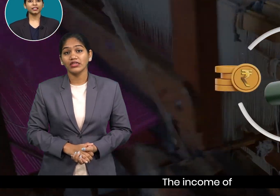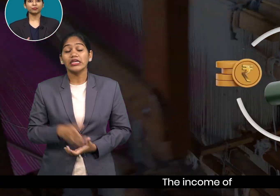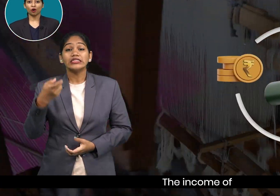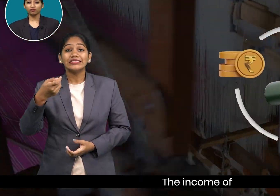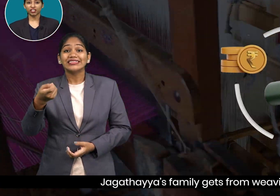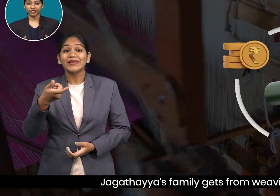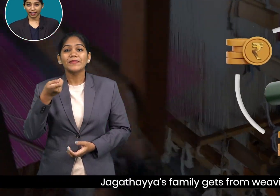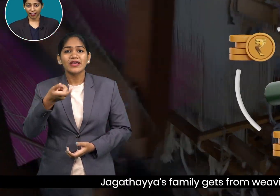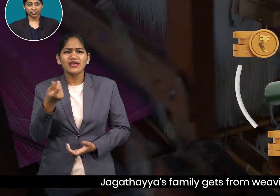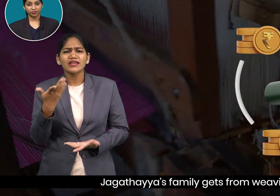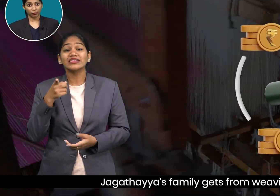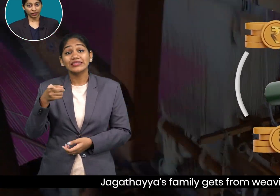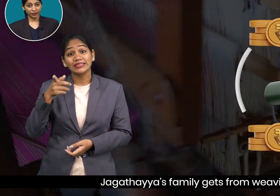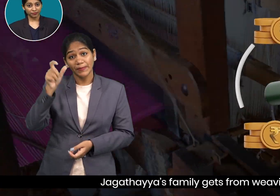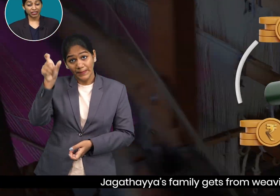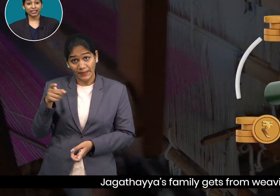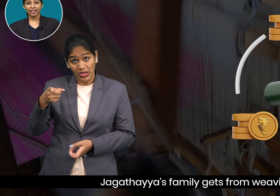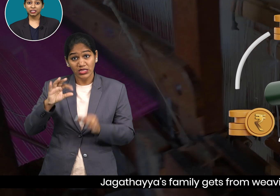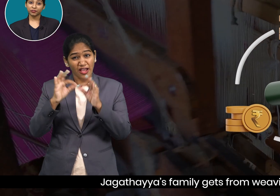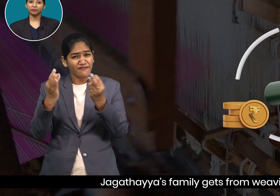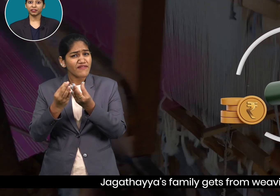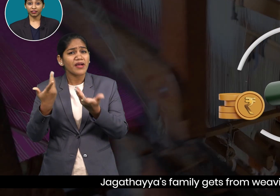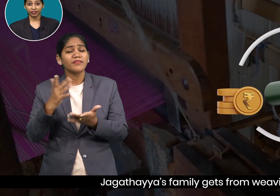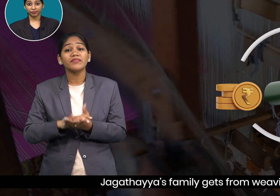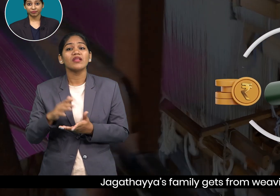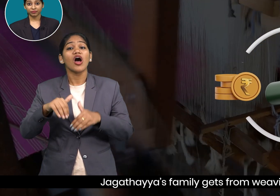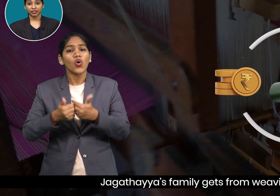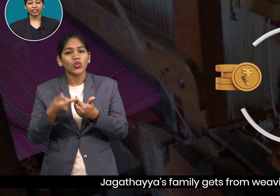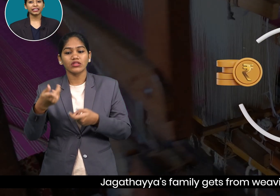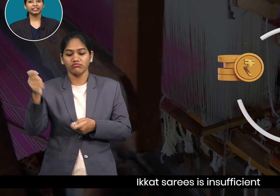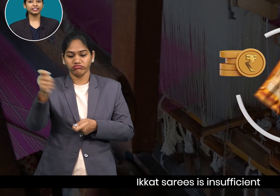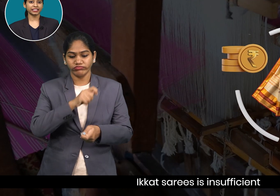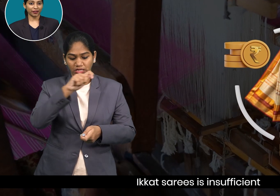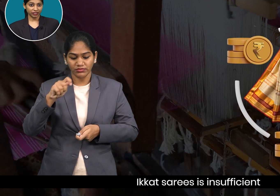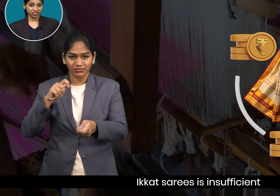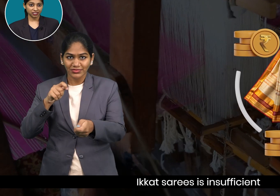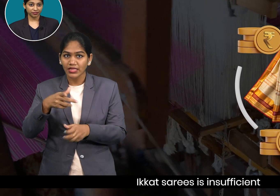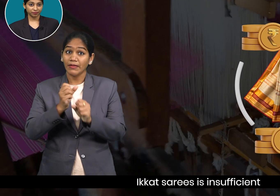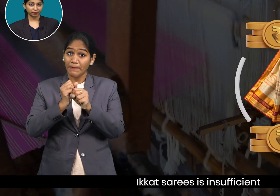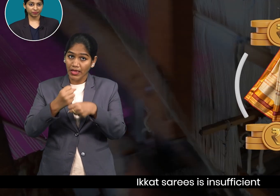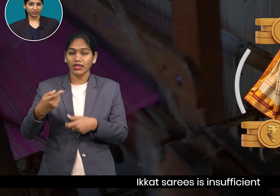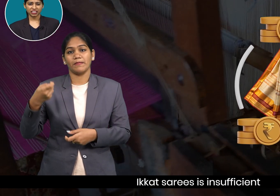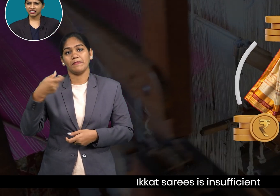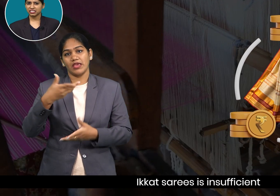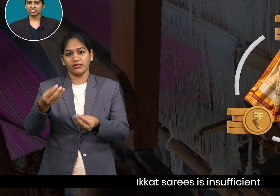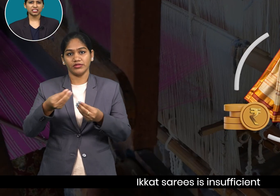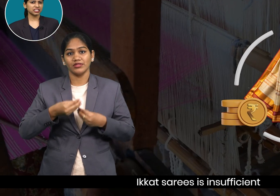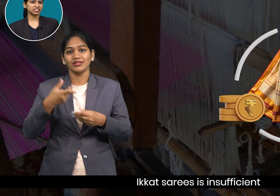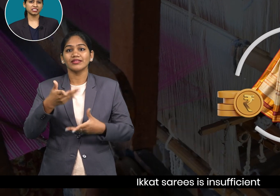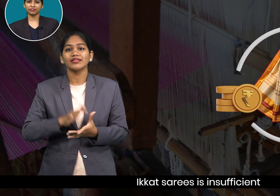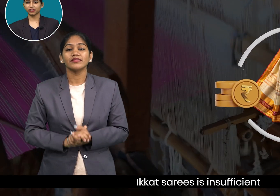The income of Jagataya's family gets from weaving ikat saris